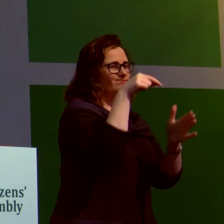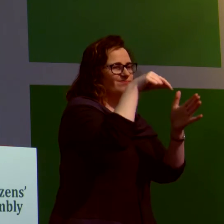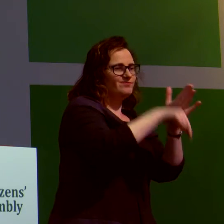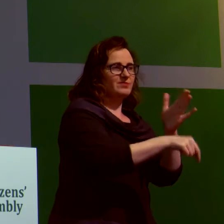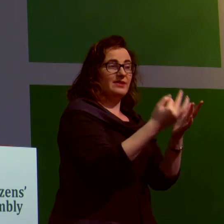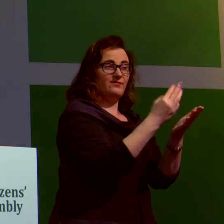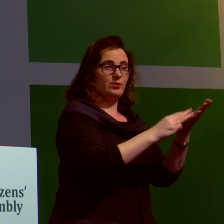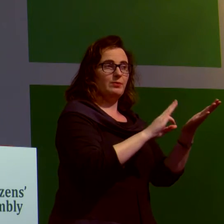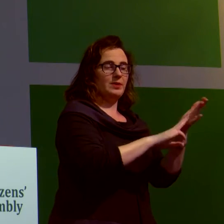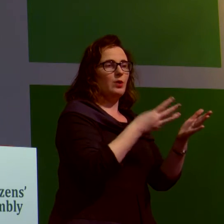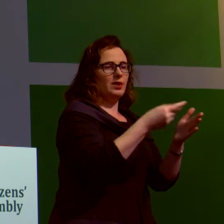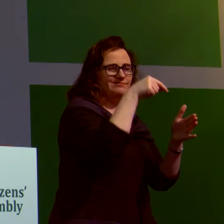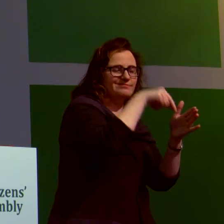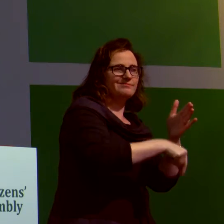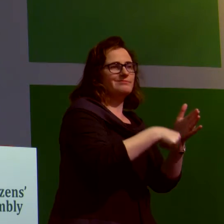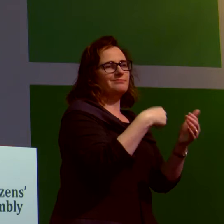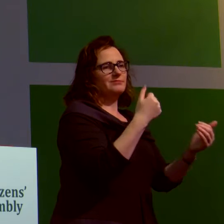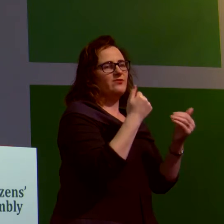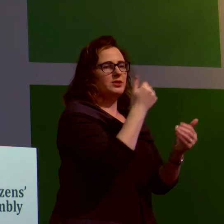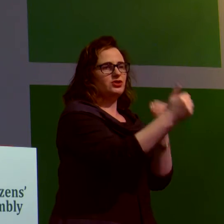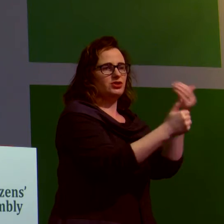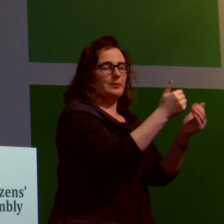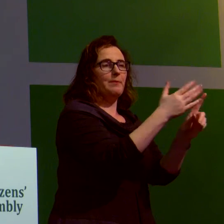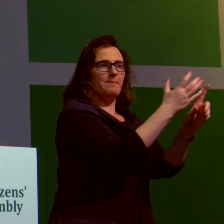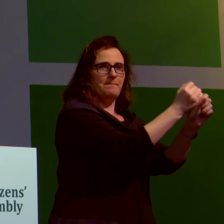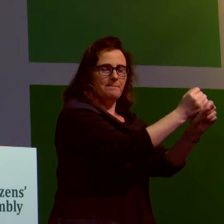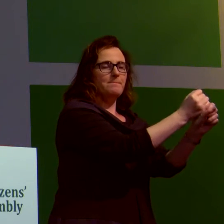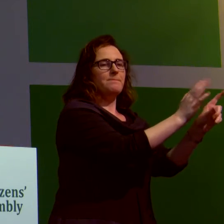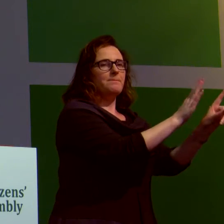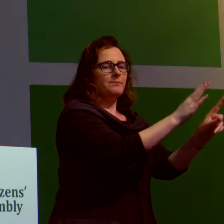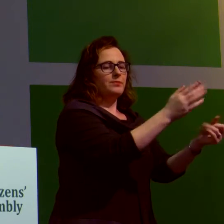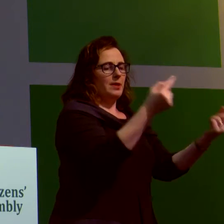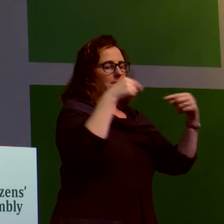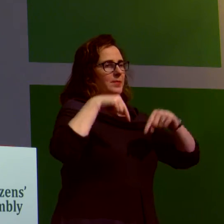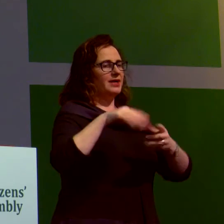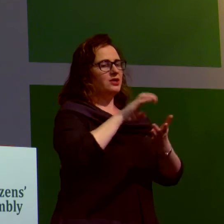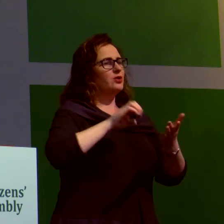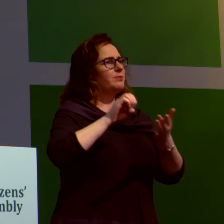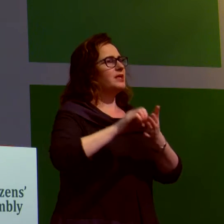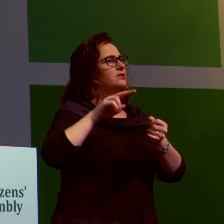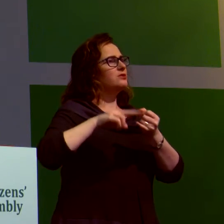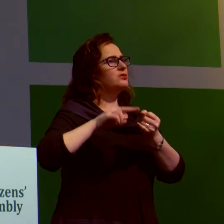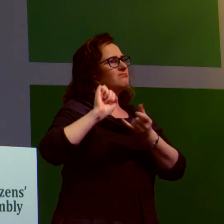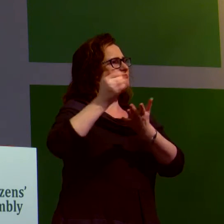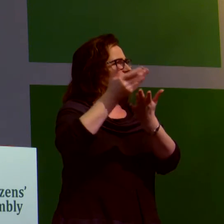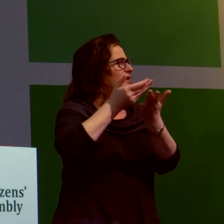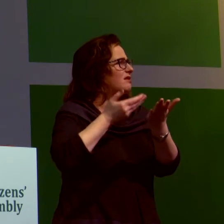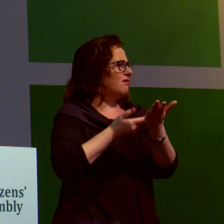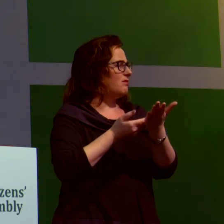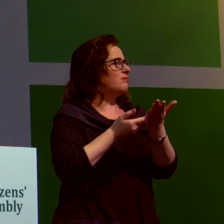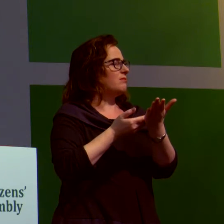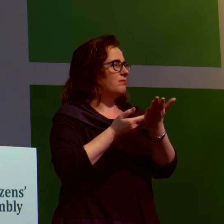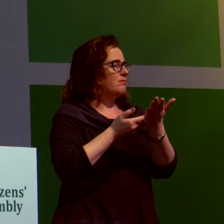in a couple of minutes. But to start off with European Union law. So European Union law, as I